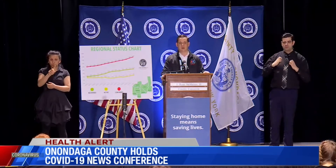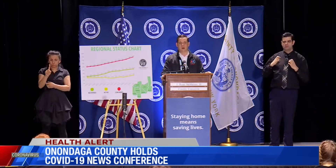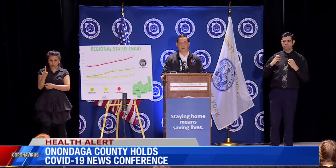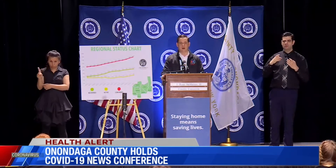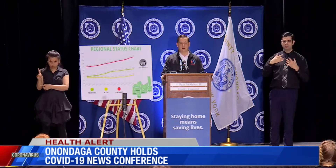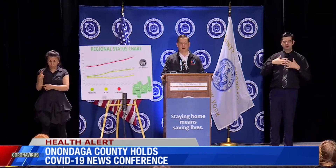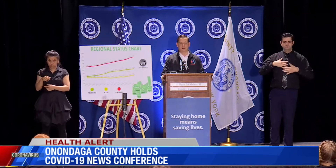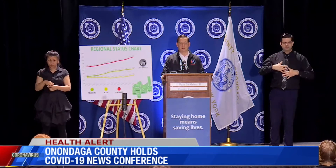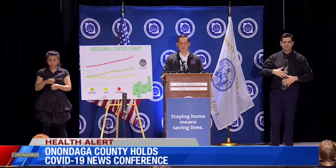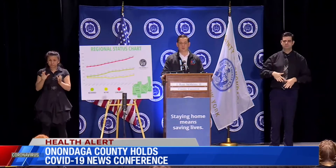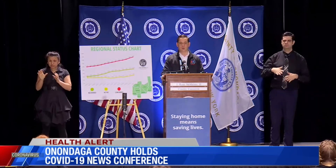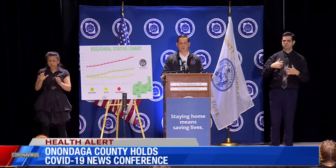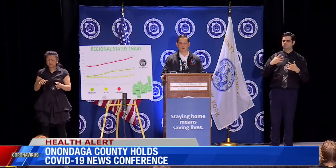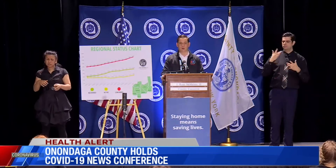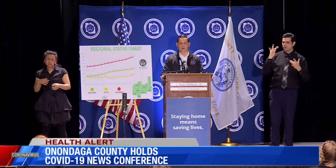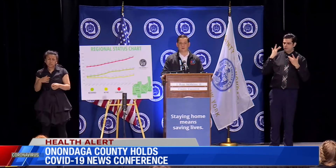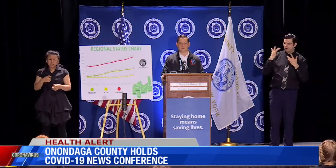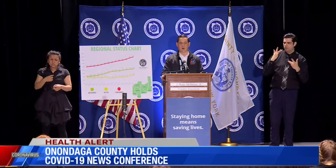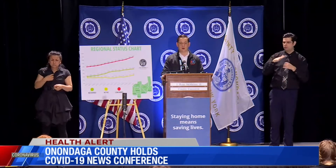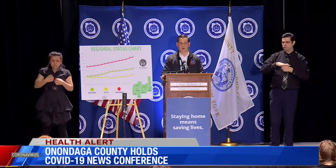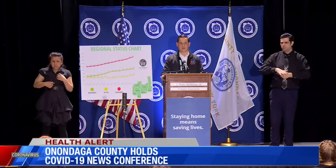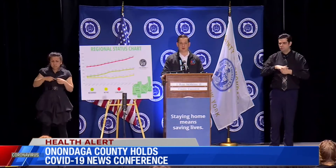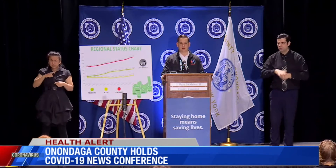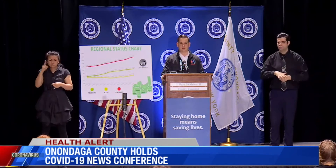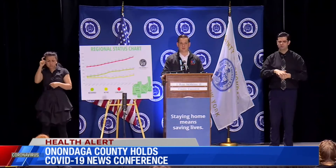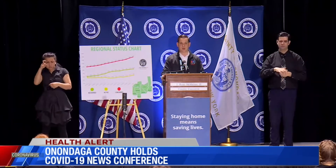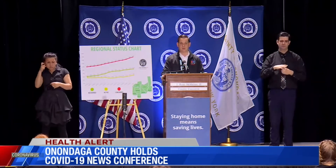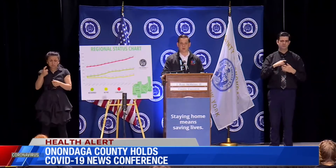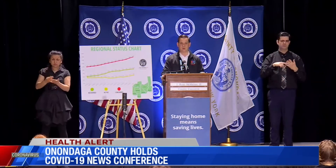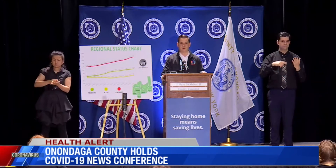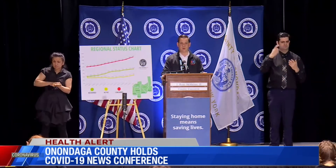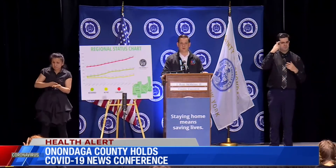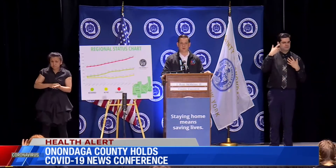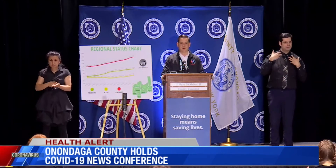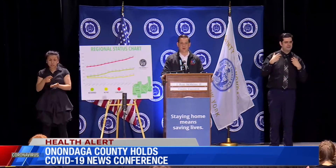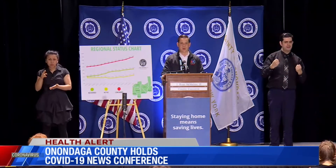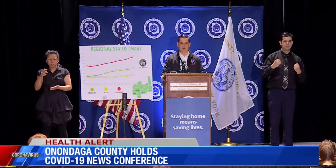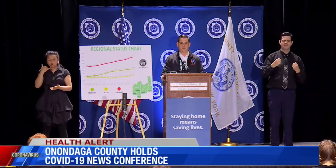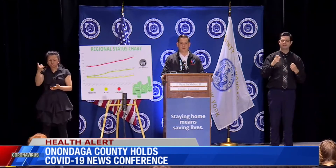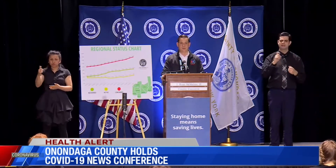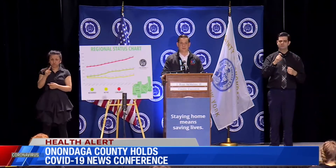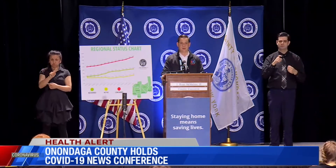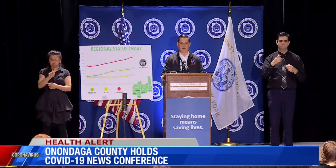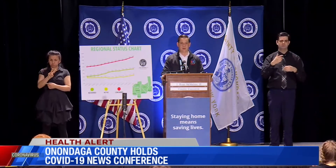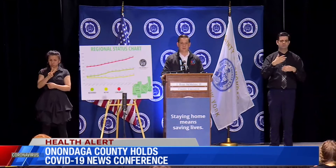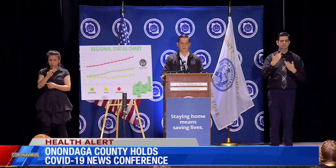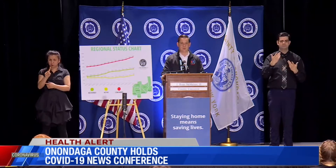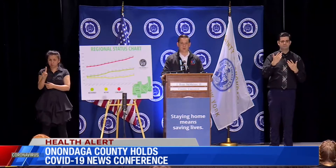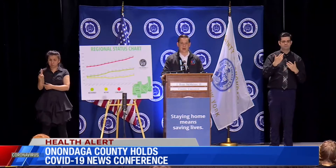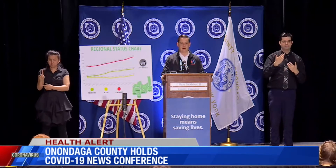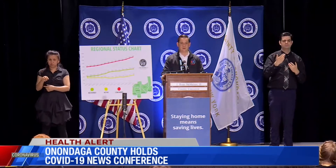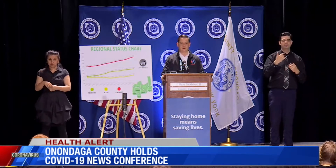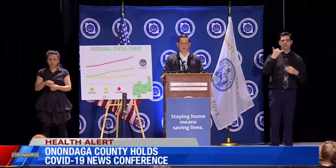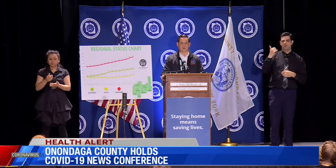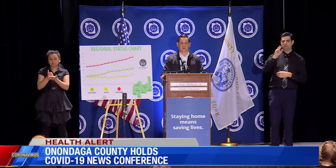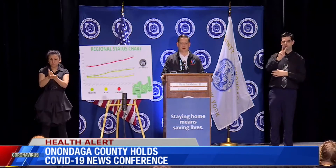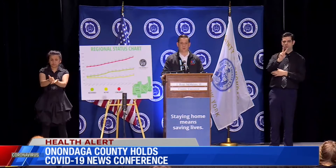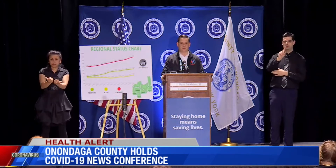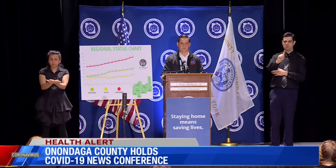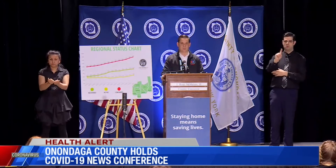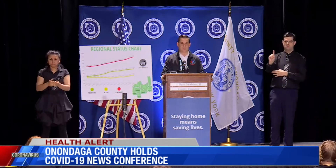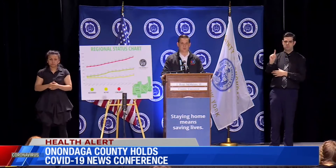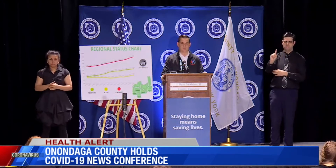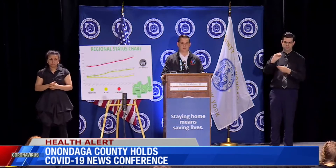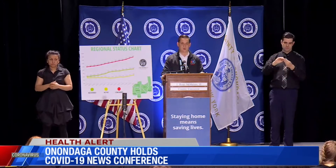having a issue to talk about strategies, talk about referrals. Please do that if you need